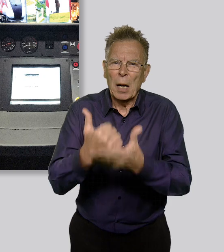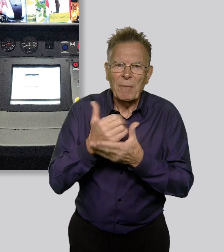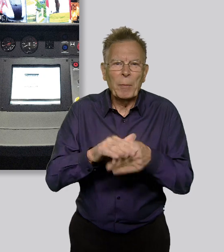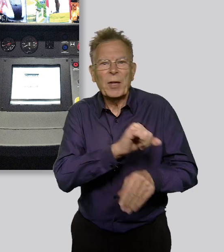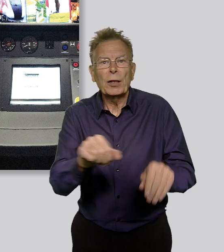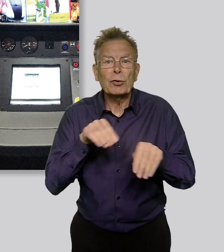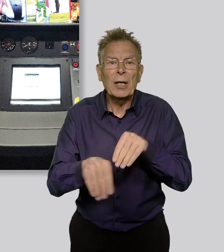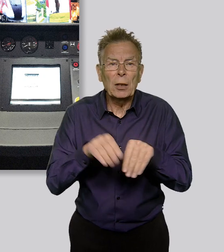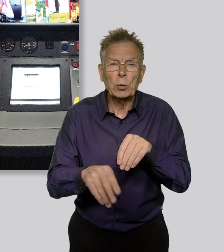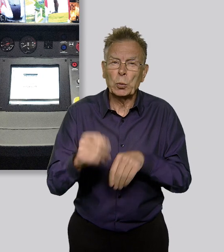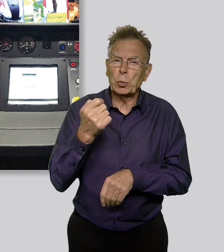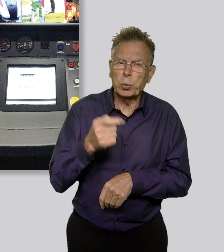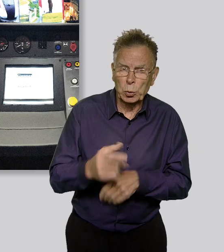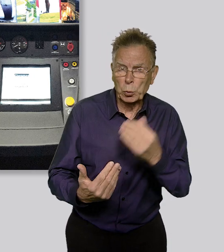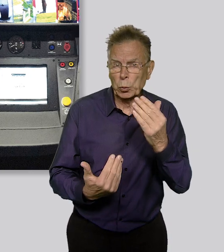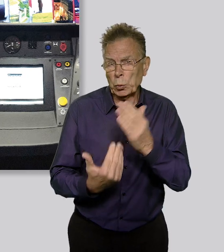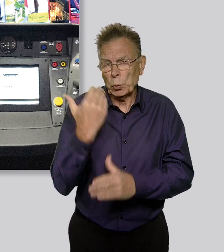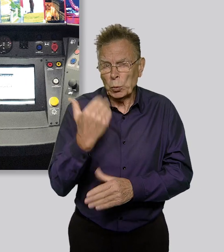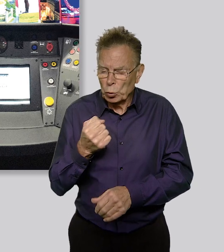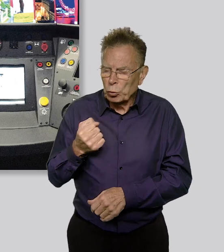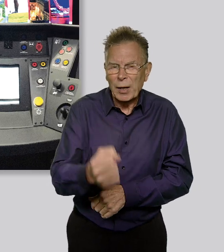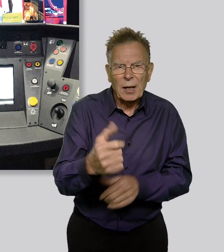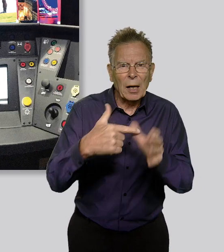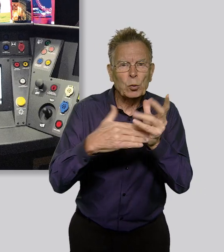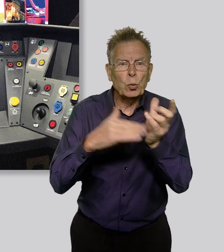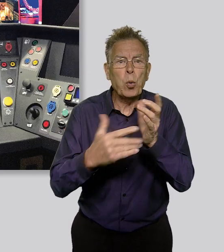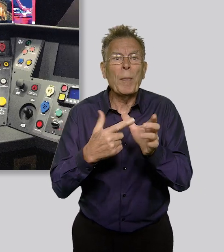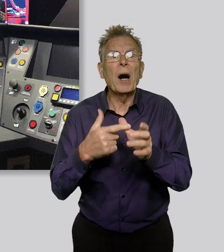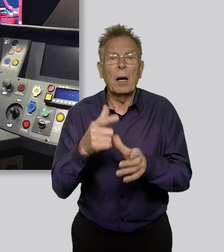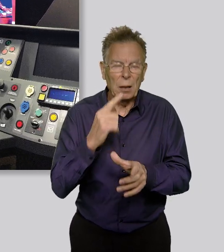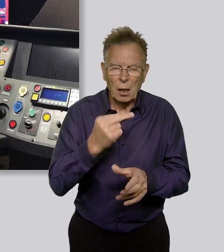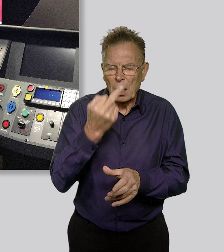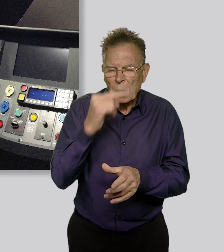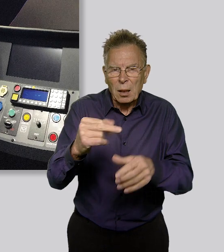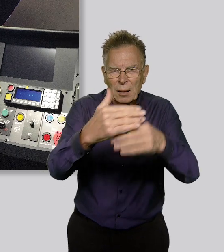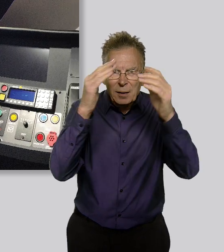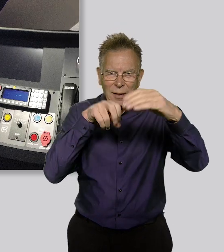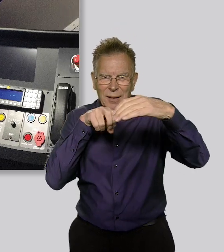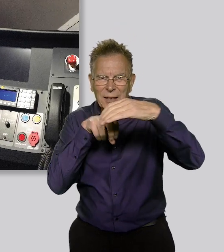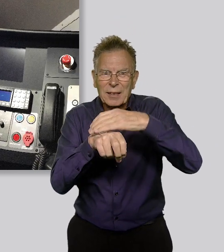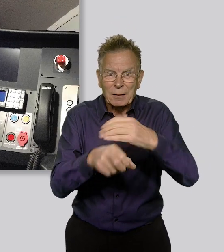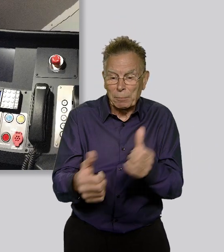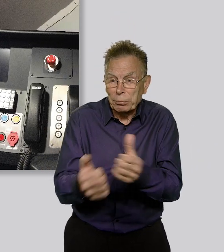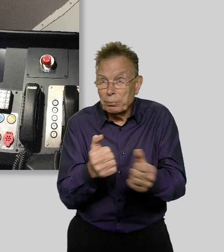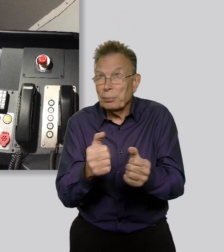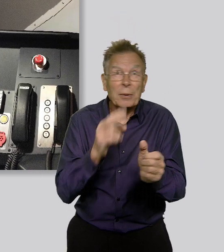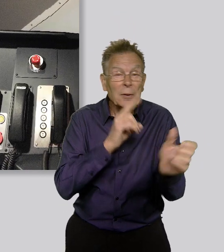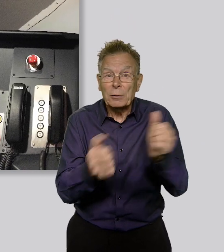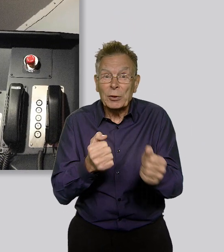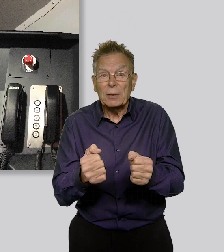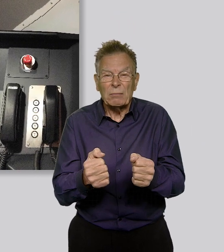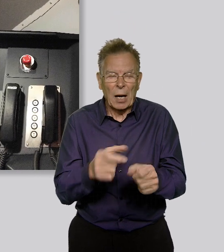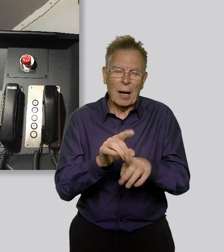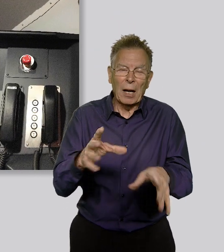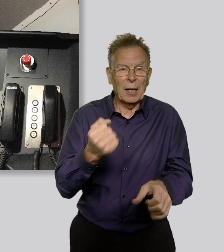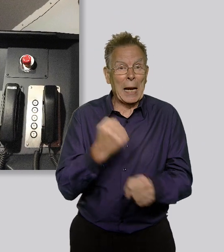And to help with their training, we'll soon be installing the state-of-the-art Azuma train simulators. It's like the best video